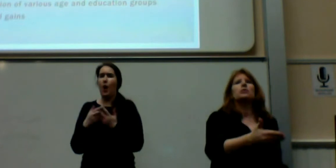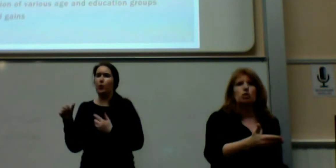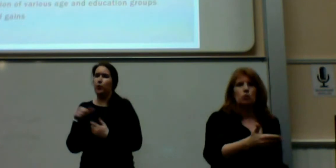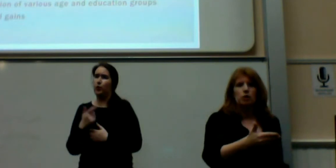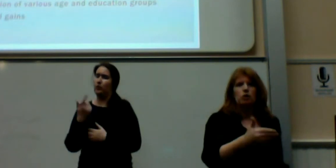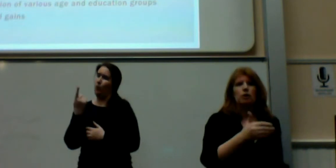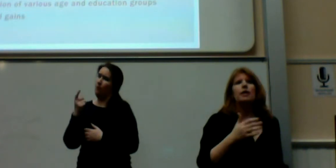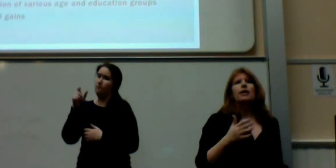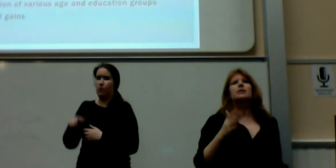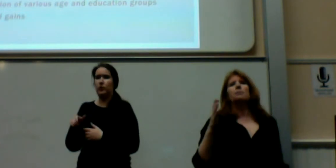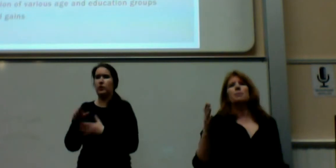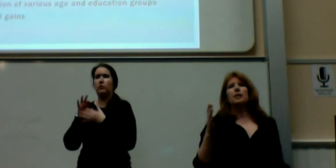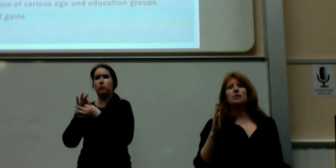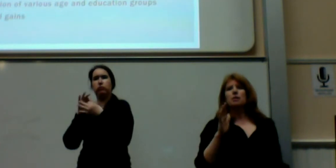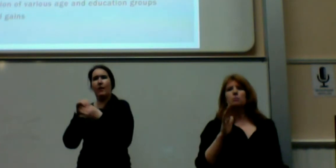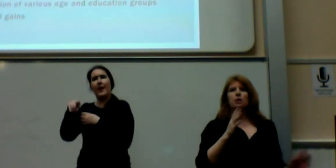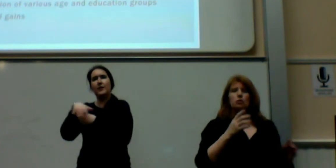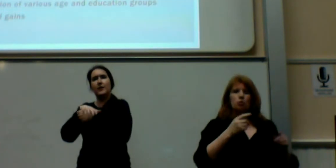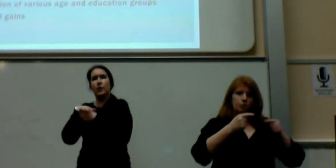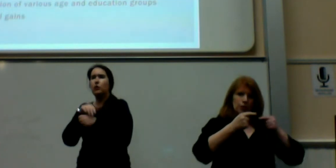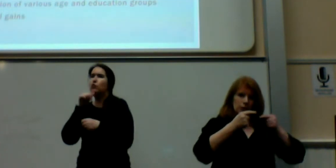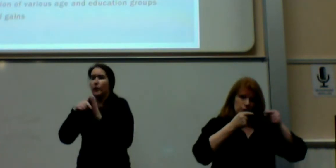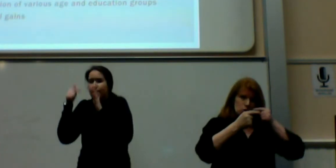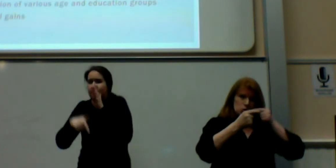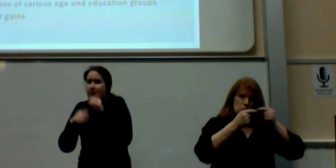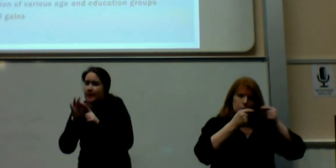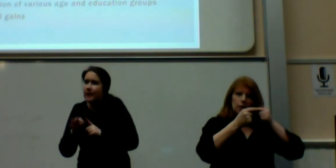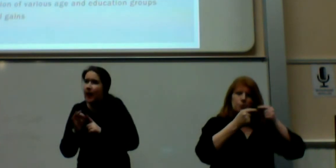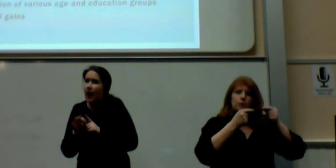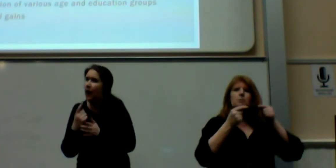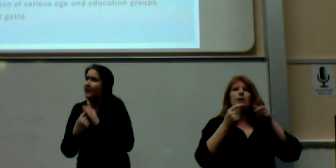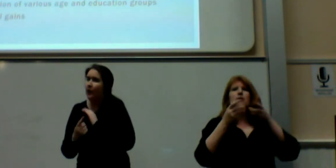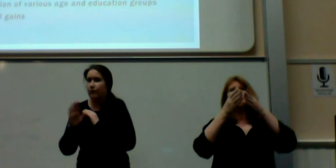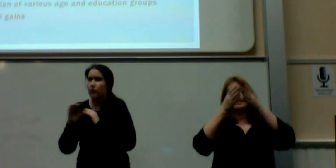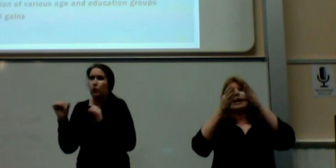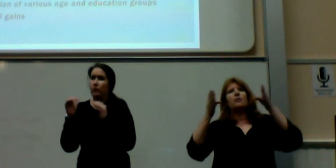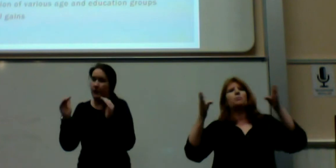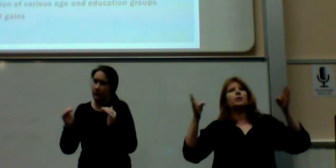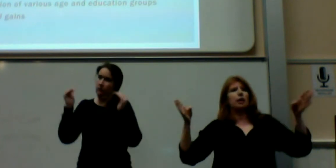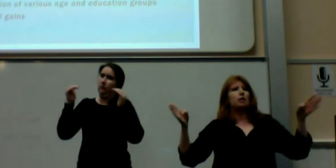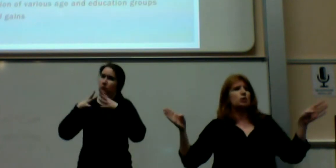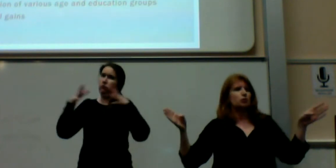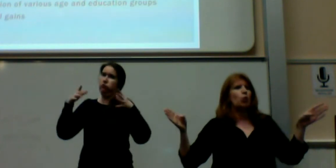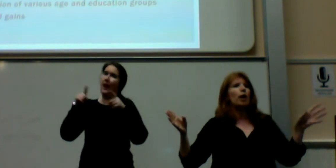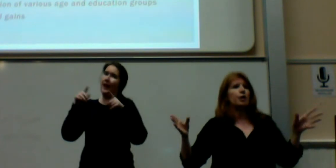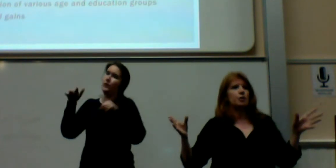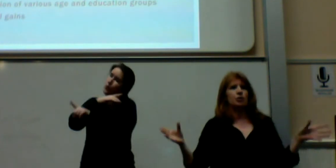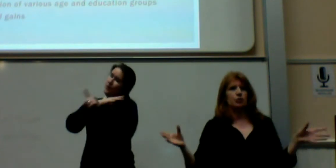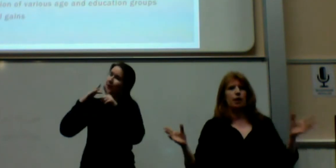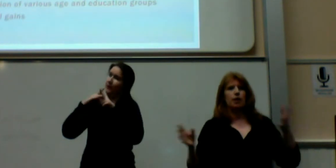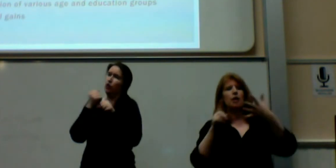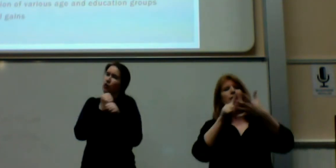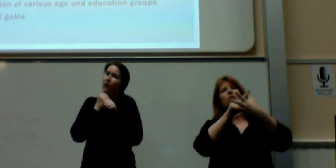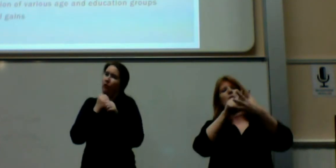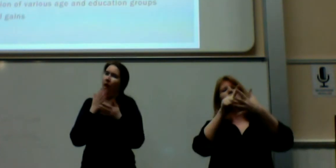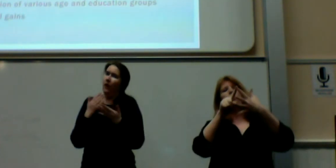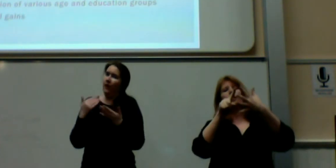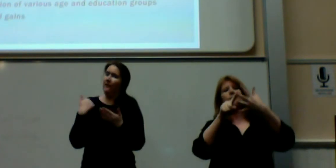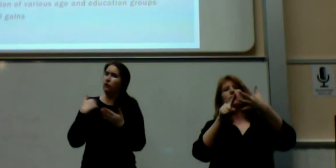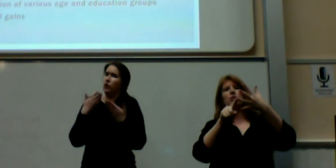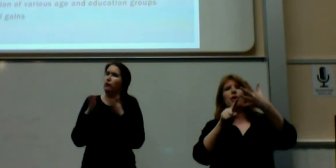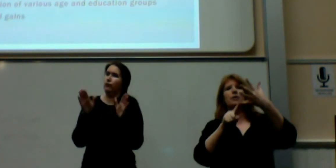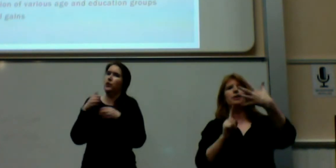this situation? It's not meant to be sort of individual people. It's meant to have implications for wider society. So